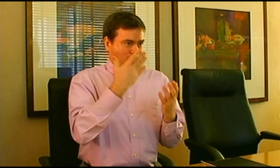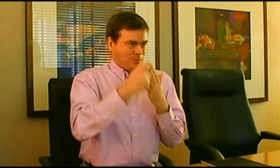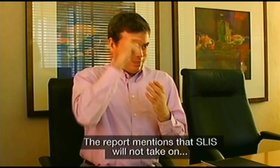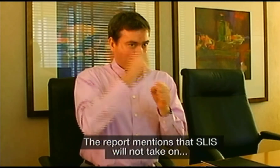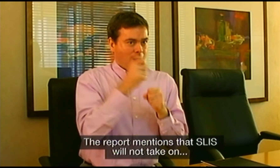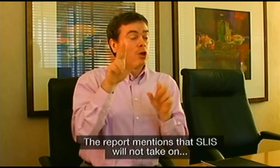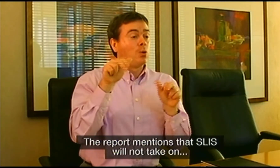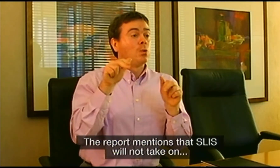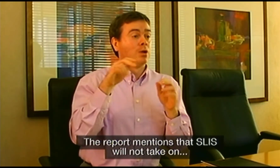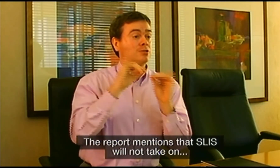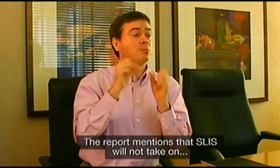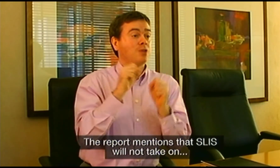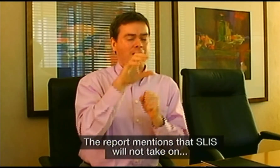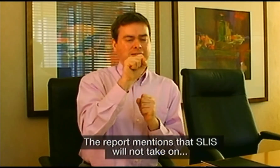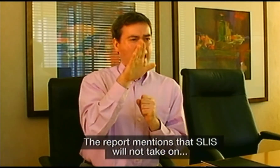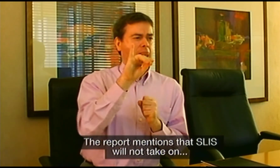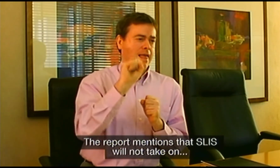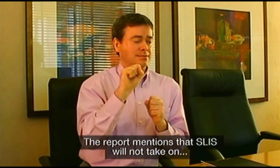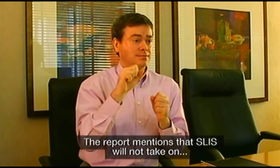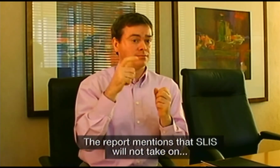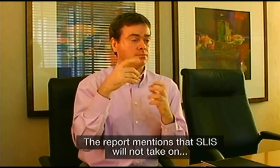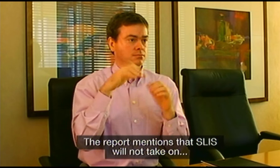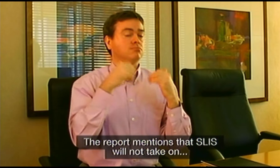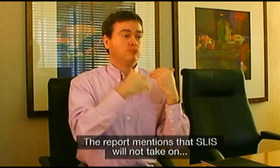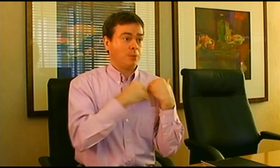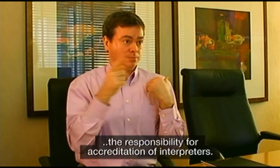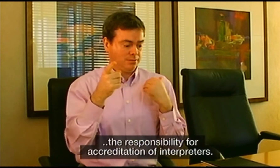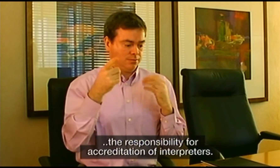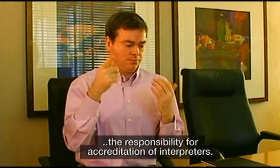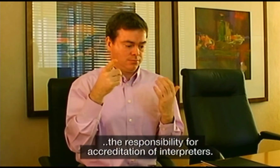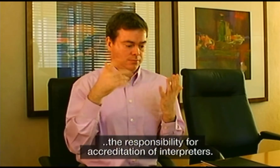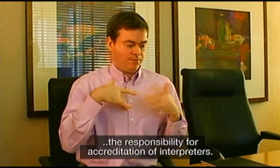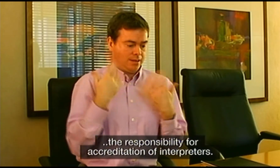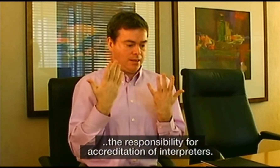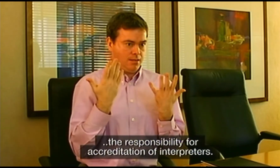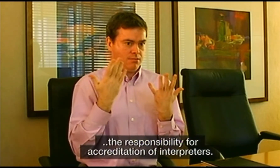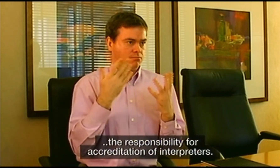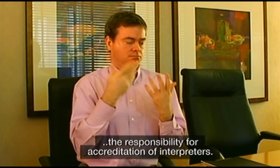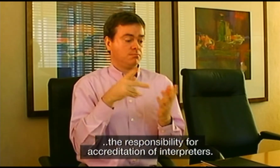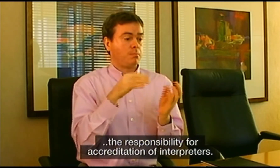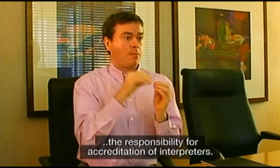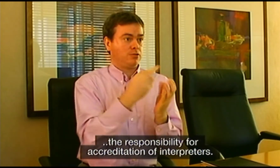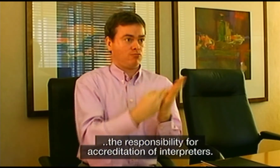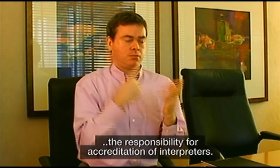The report mentions that SLIS will not take on the responsibility for accreditation of